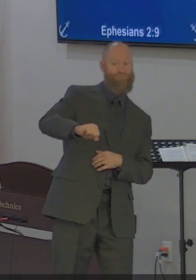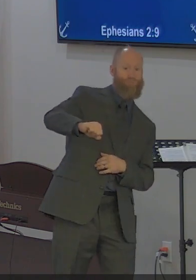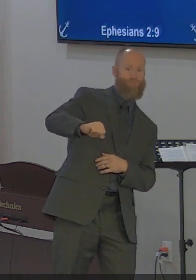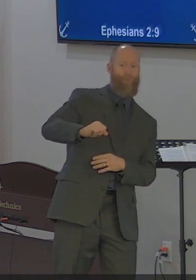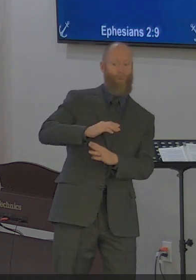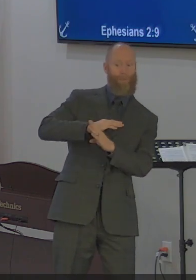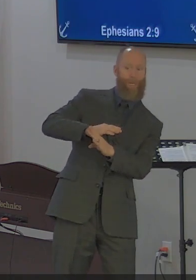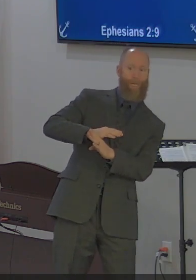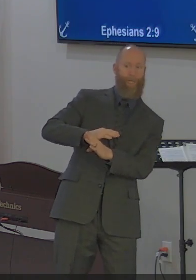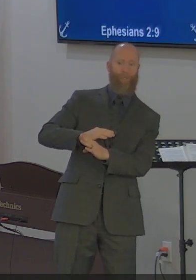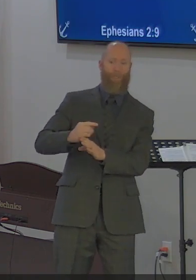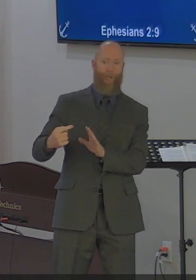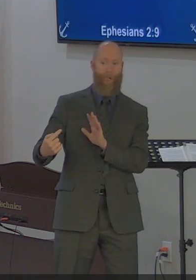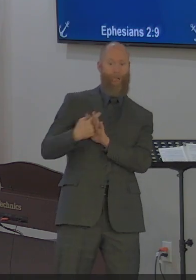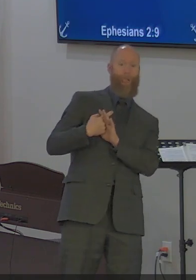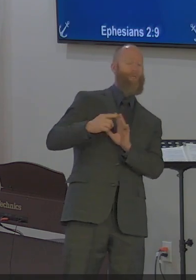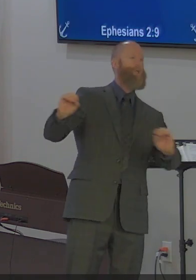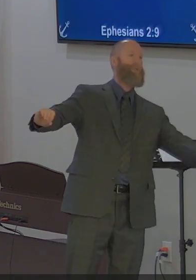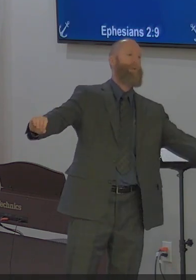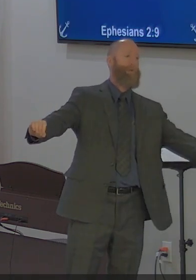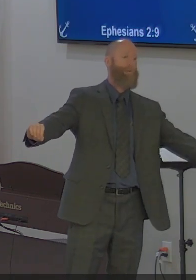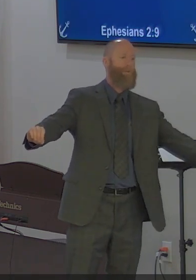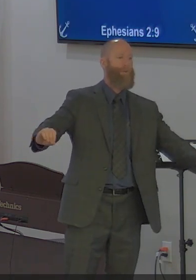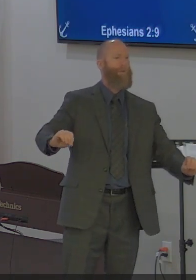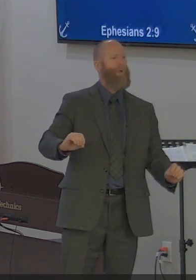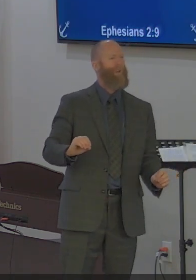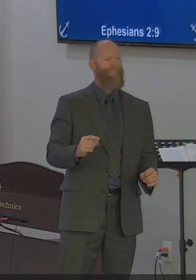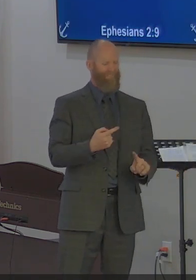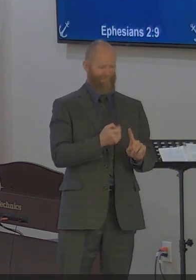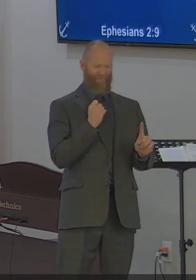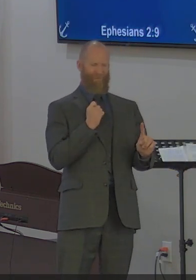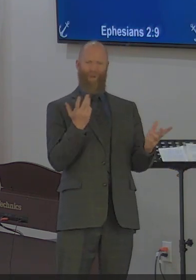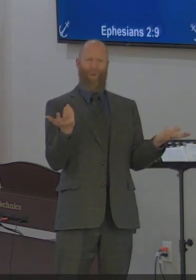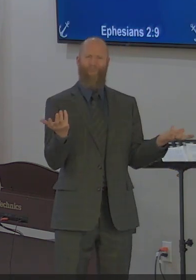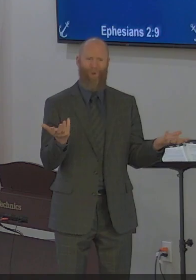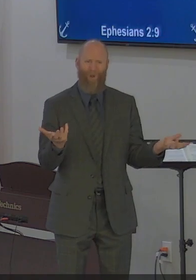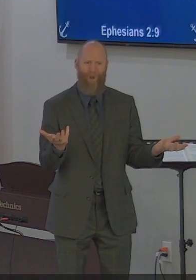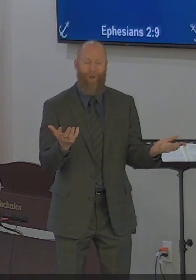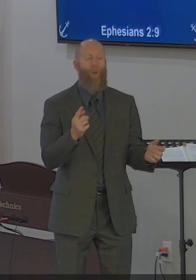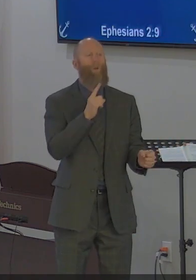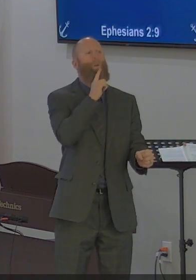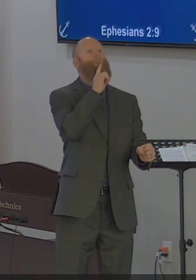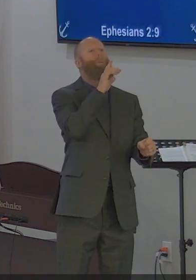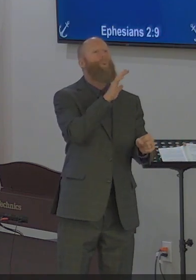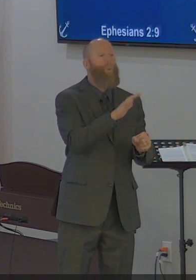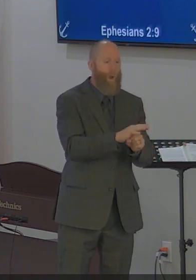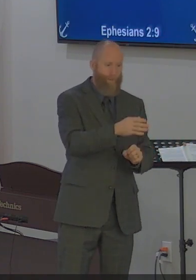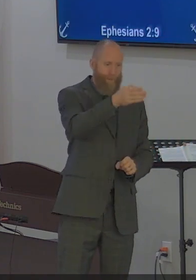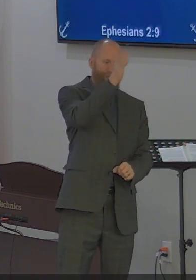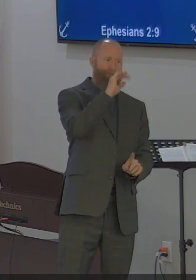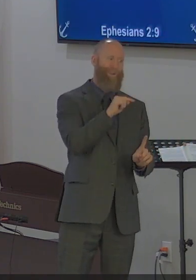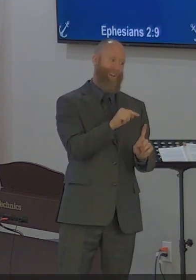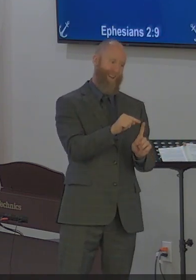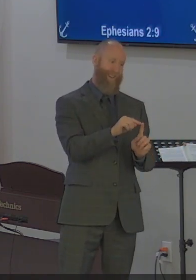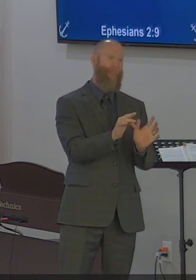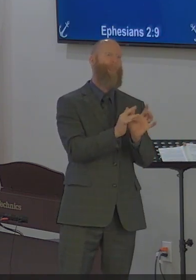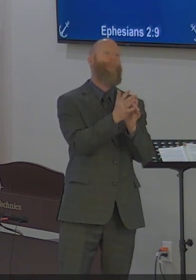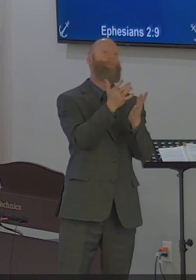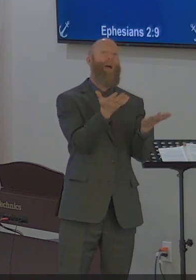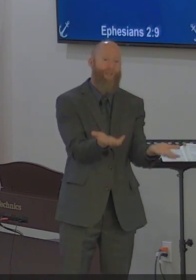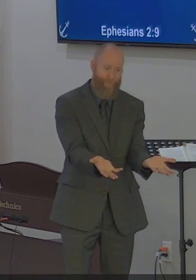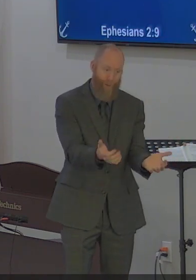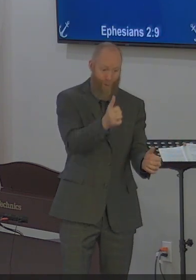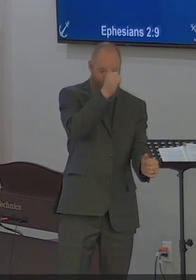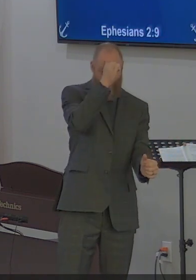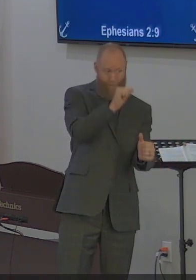faith in the promises of God. God's word says that for whosoever shall call upon the